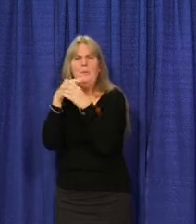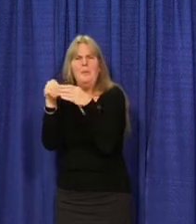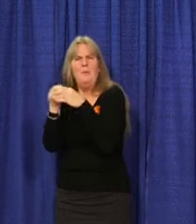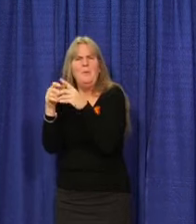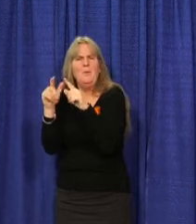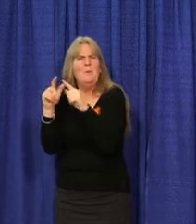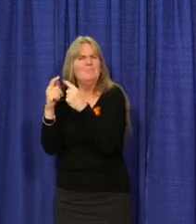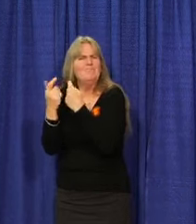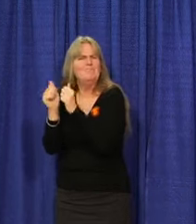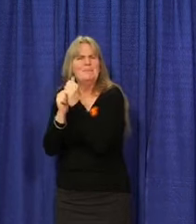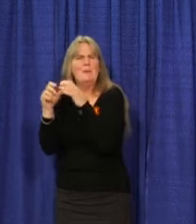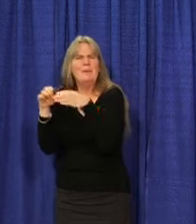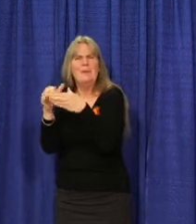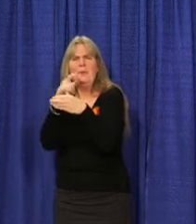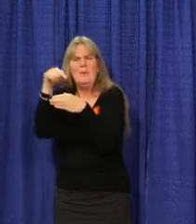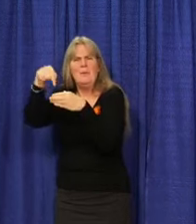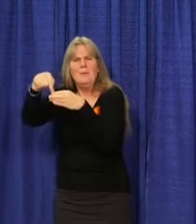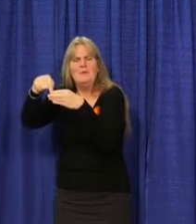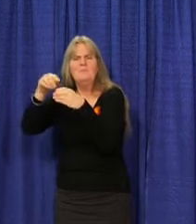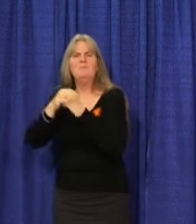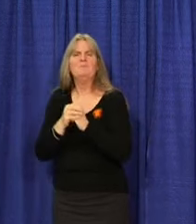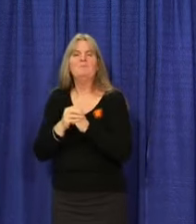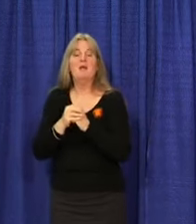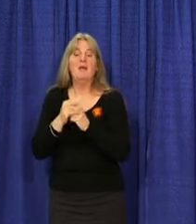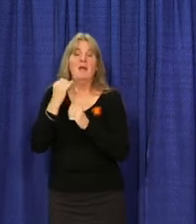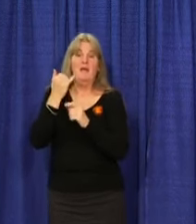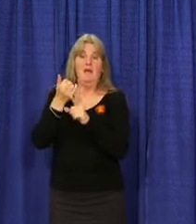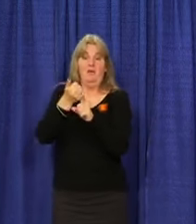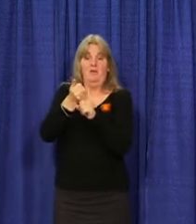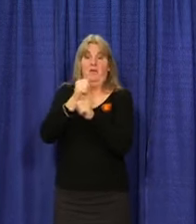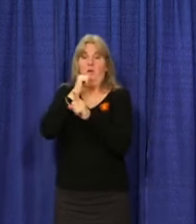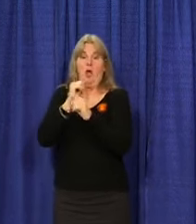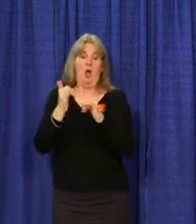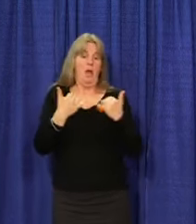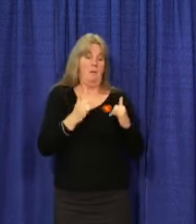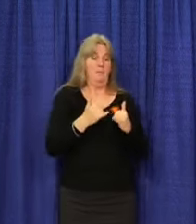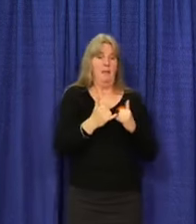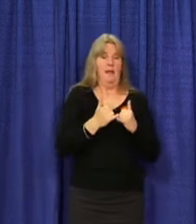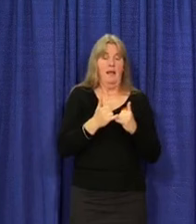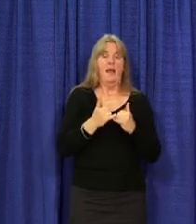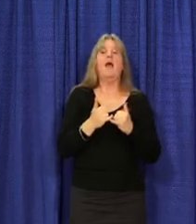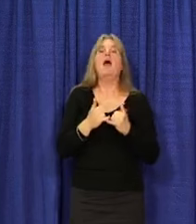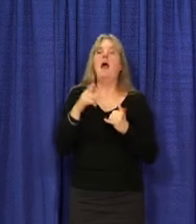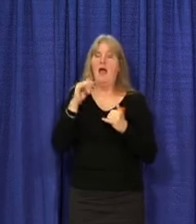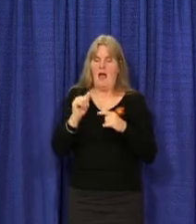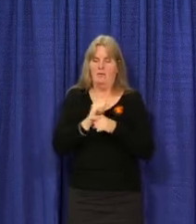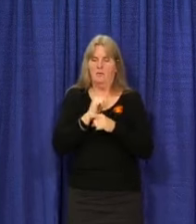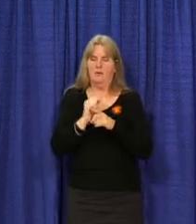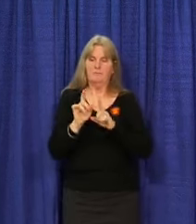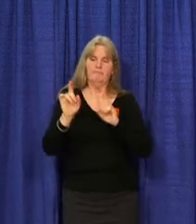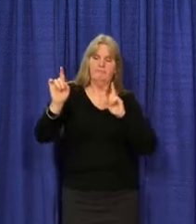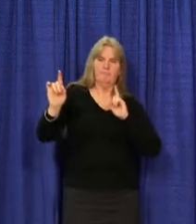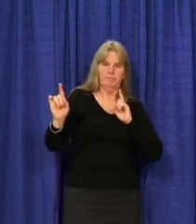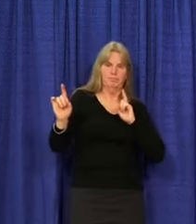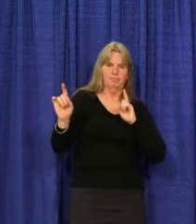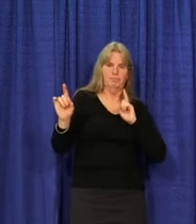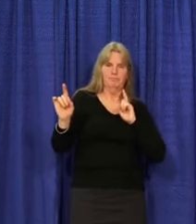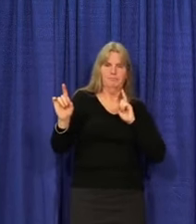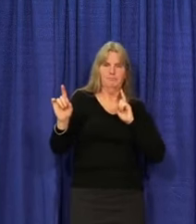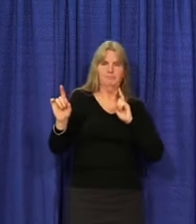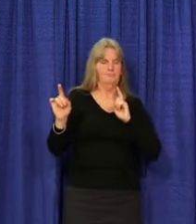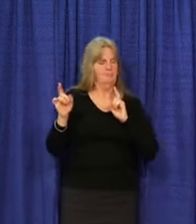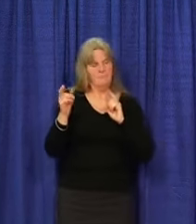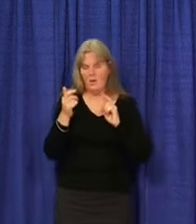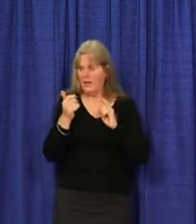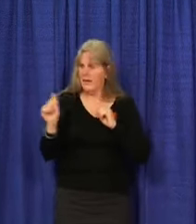And when not actually playing, you need to practice the physical distancing and the other public measures